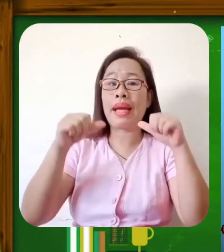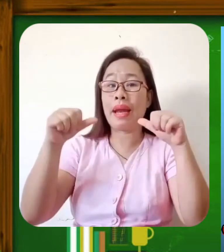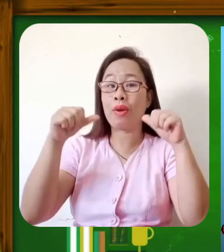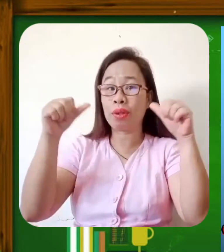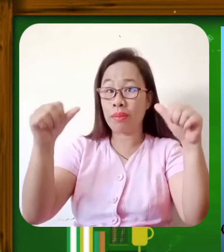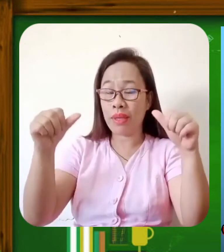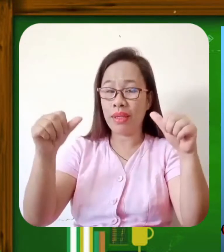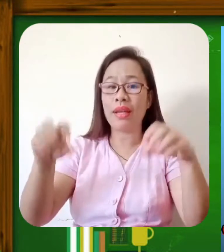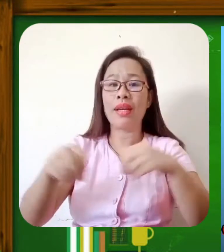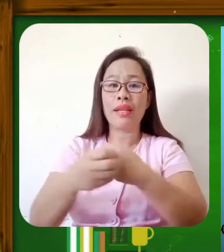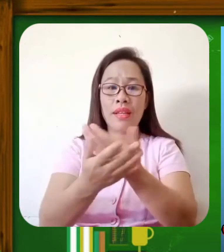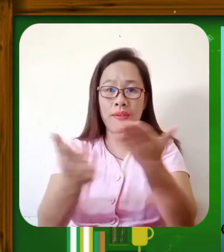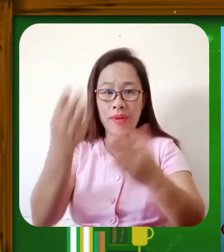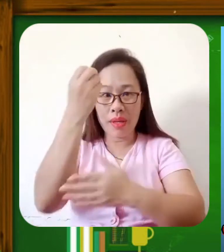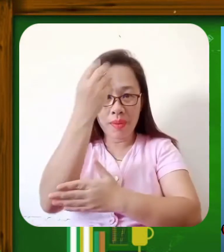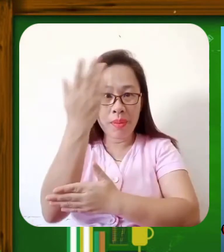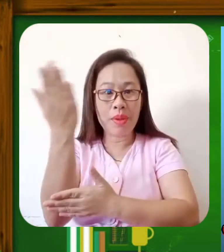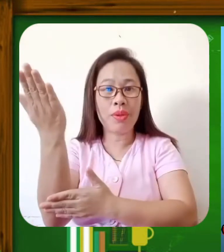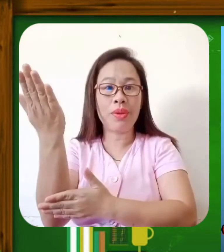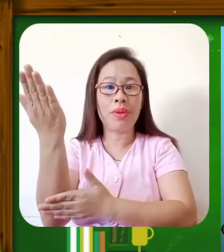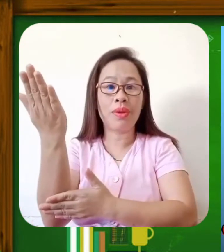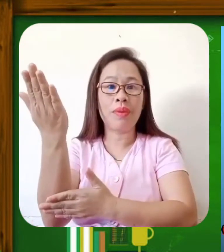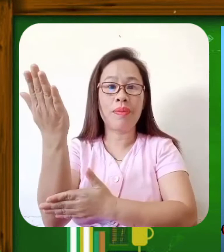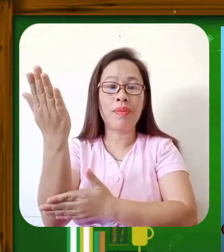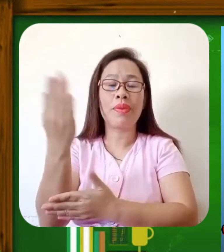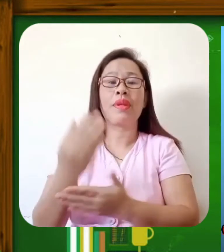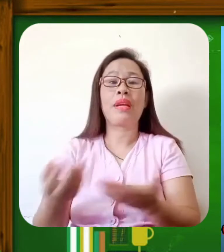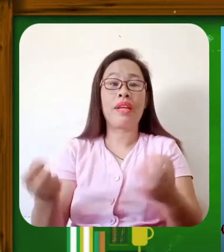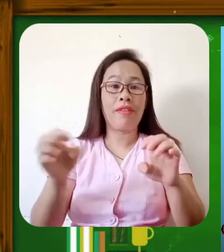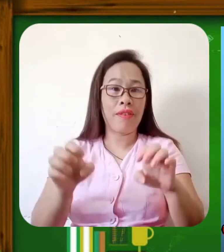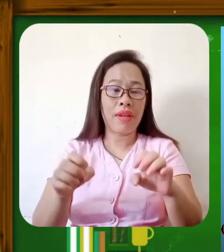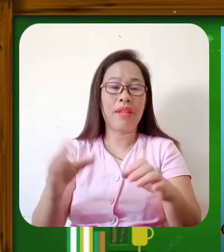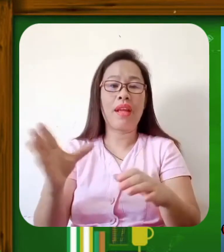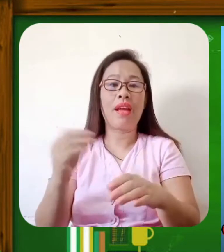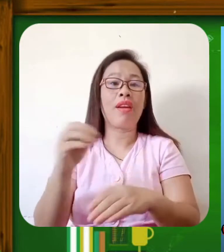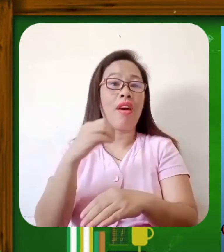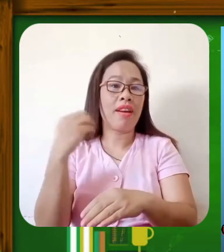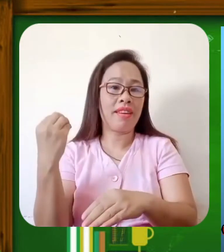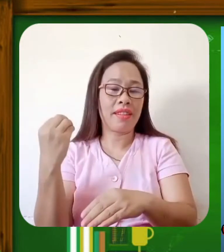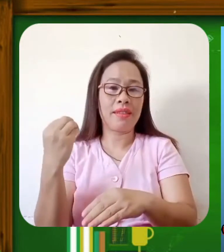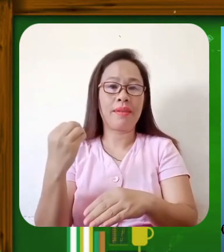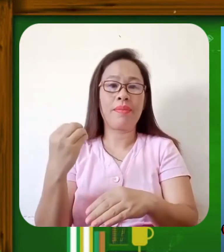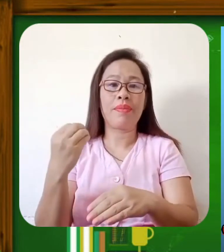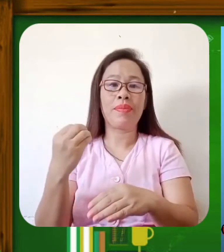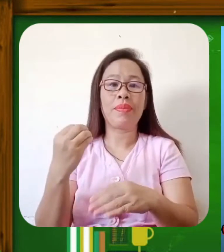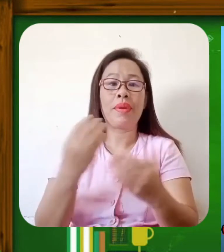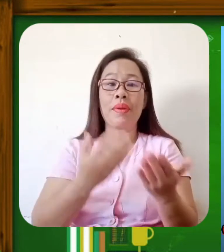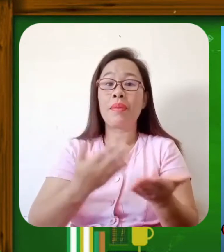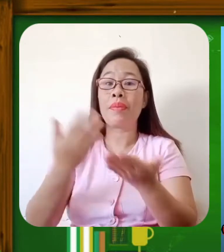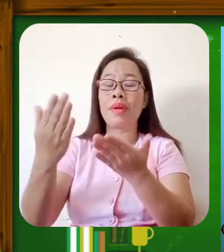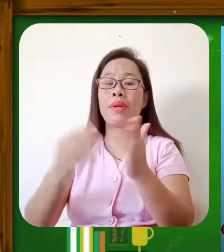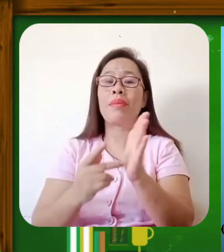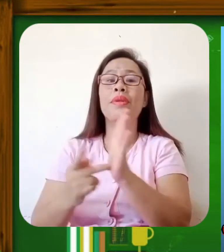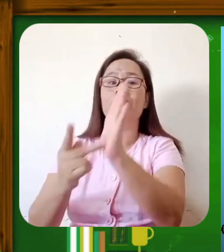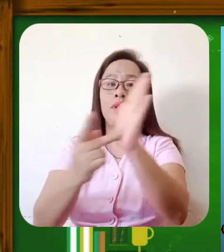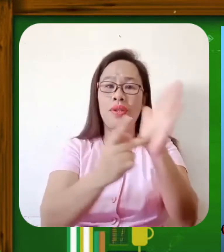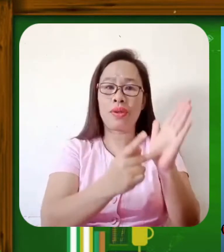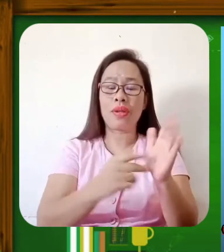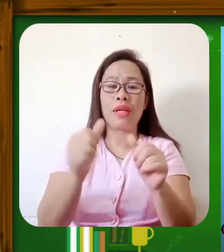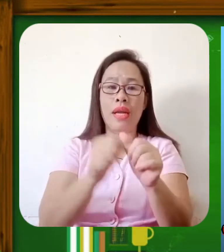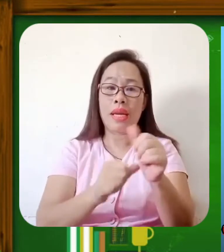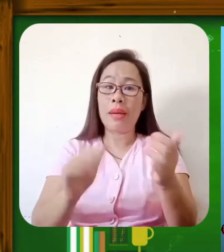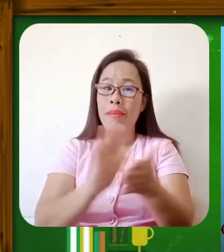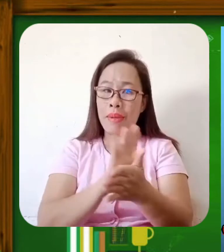announcements, giving information, narrating events, and so on. Simply print your presentation on any